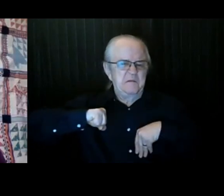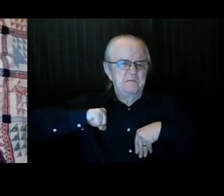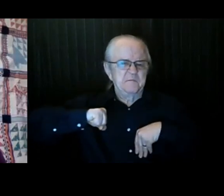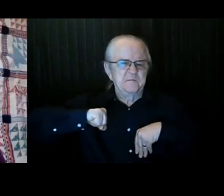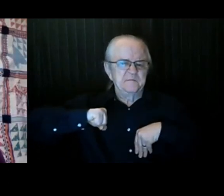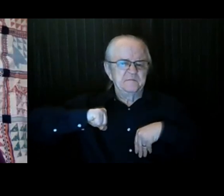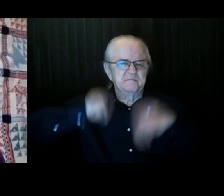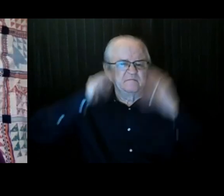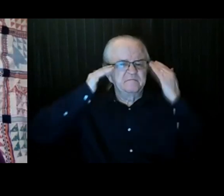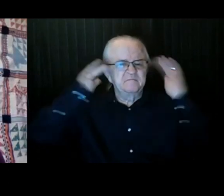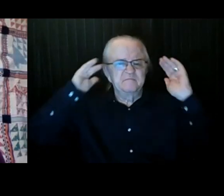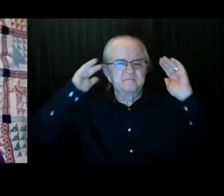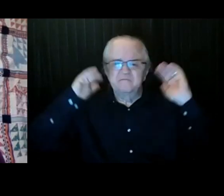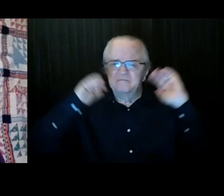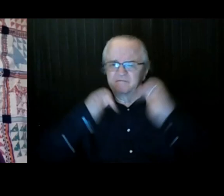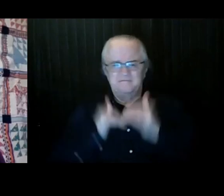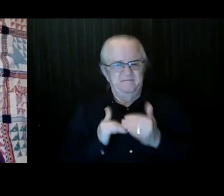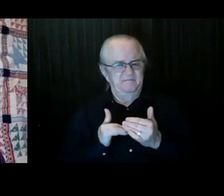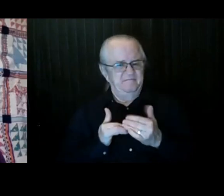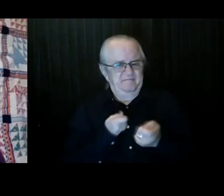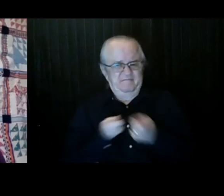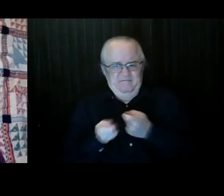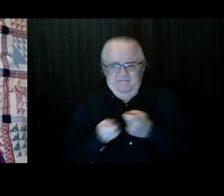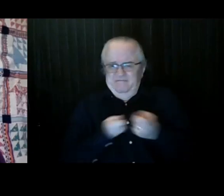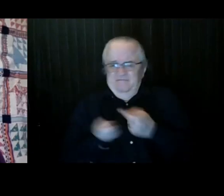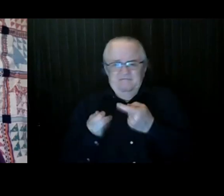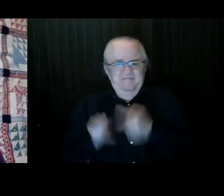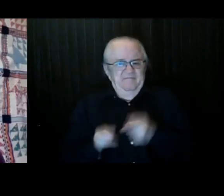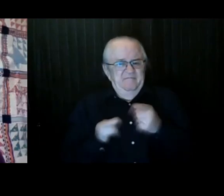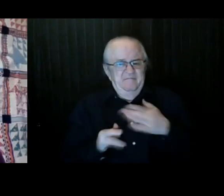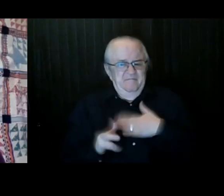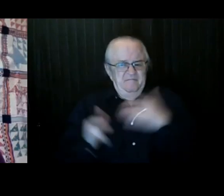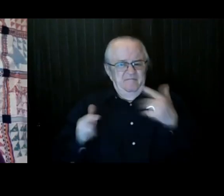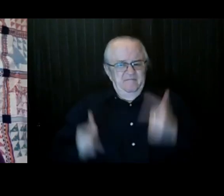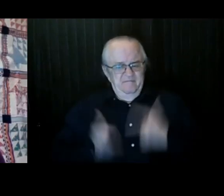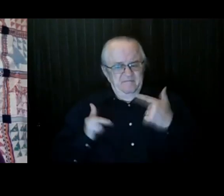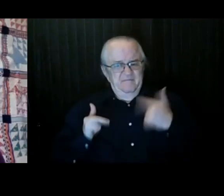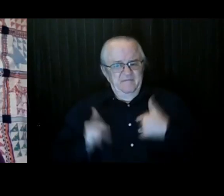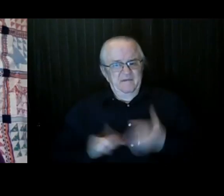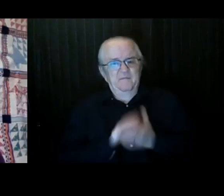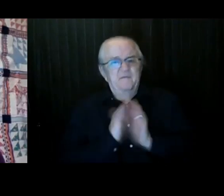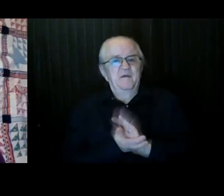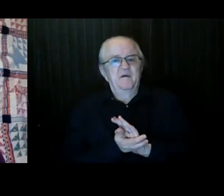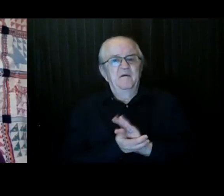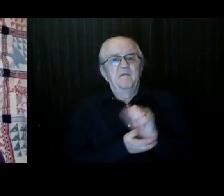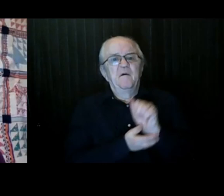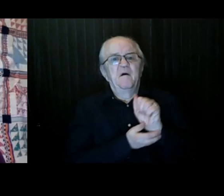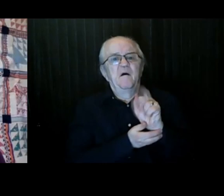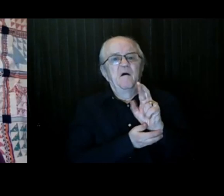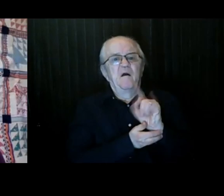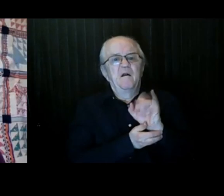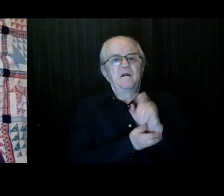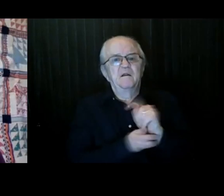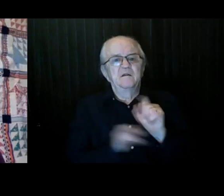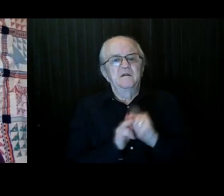I didn't know how to deal with what was happening to me. And I was becoming an artist, just like my little girl. And I didn't want